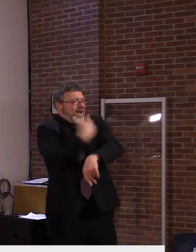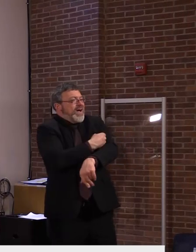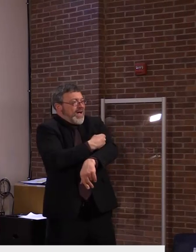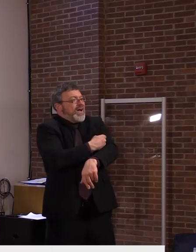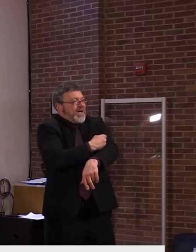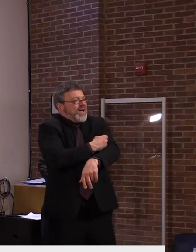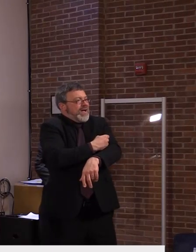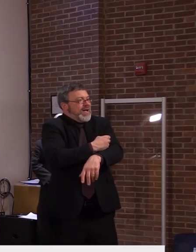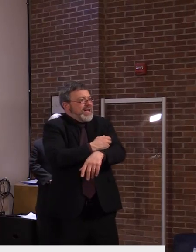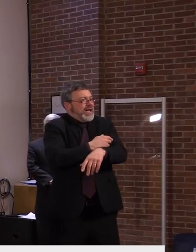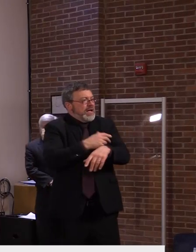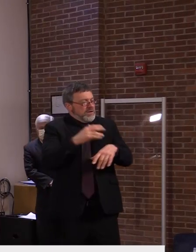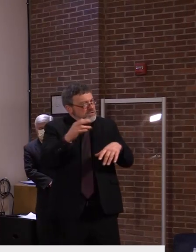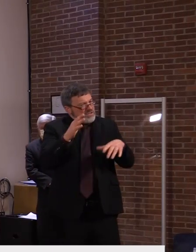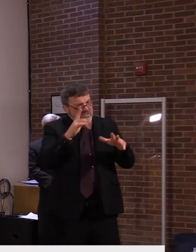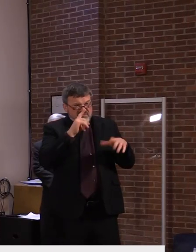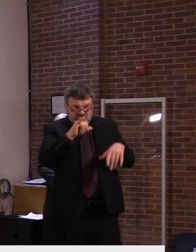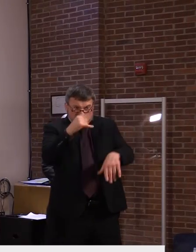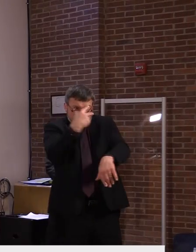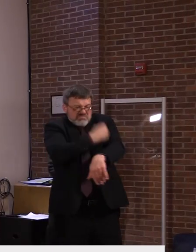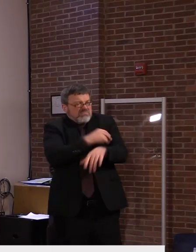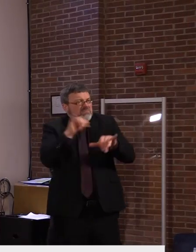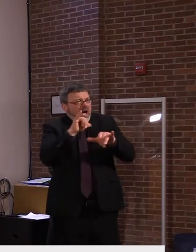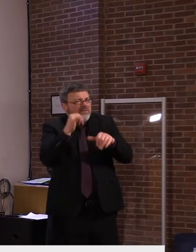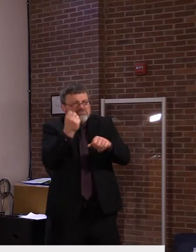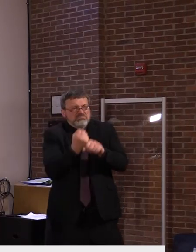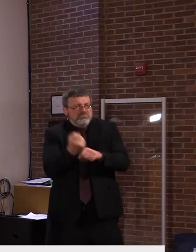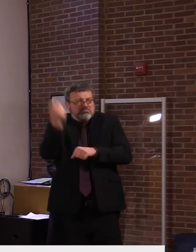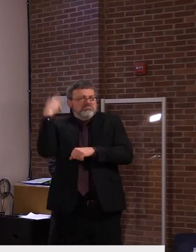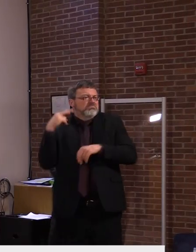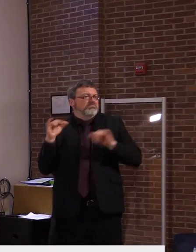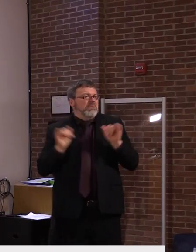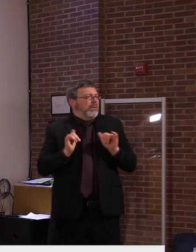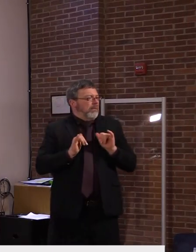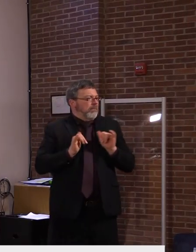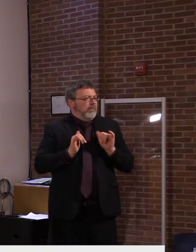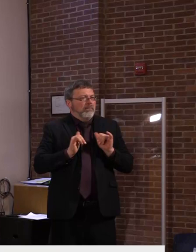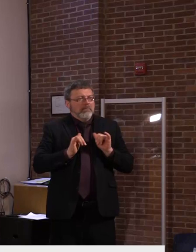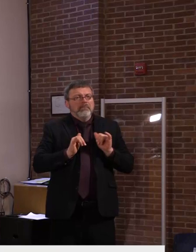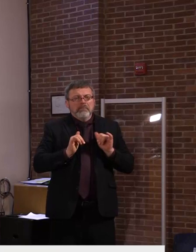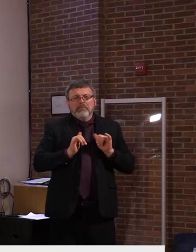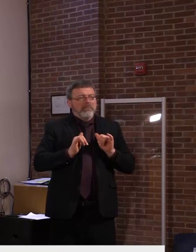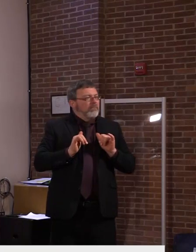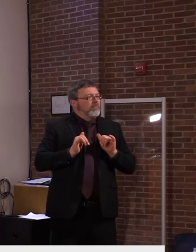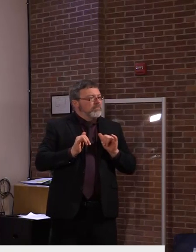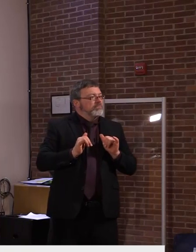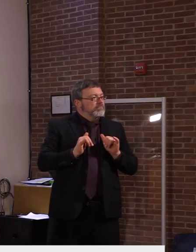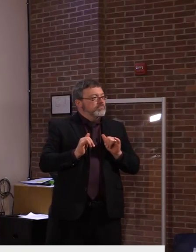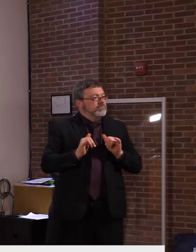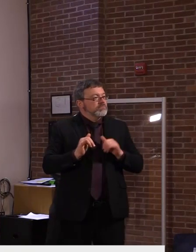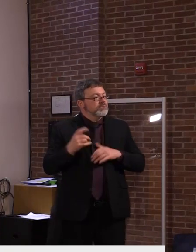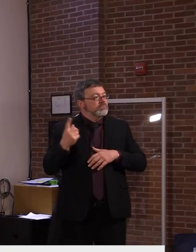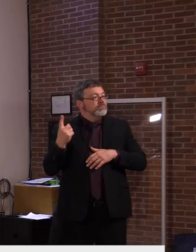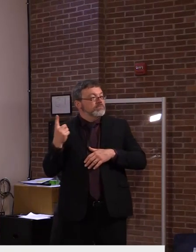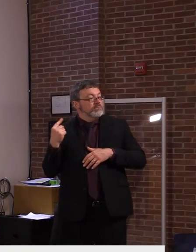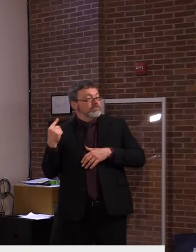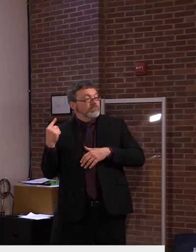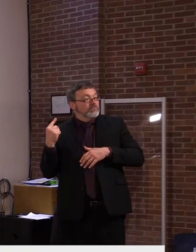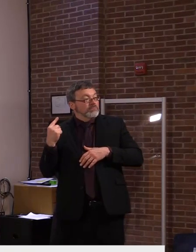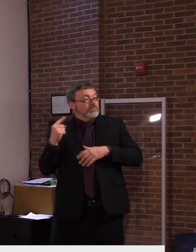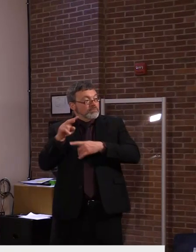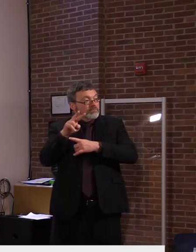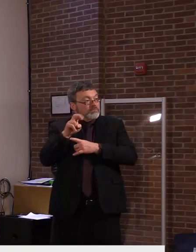date. Just to compare, last year at this time, there were 255,000 doses